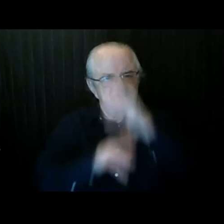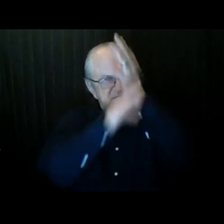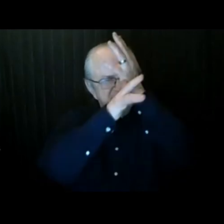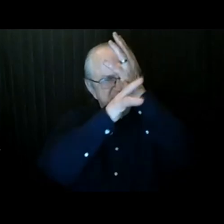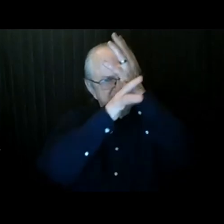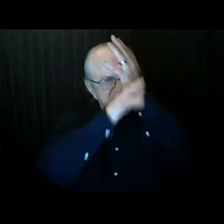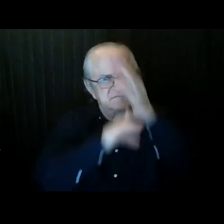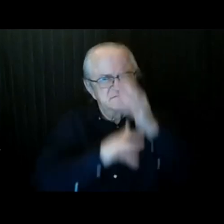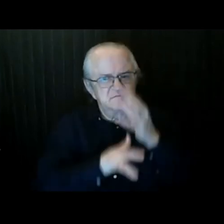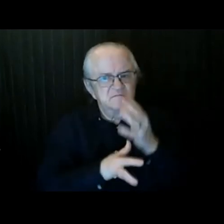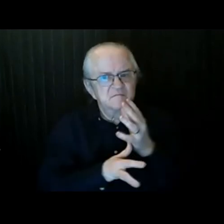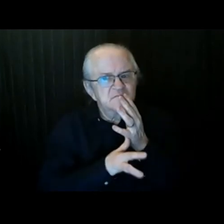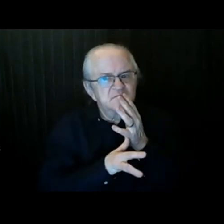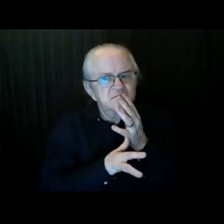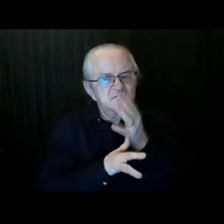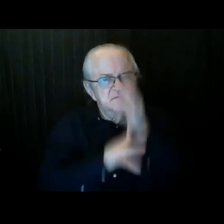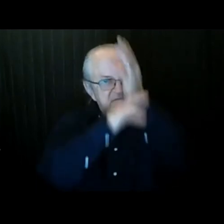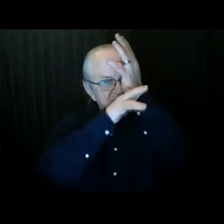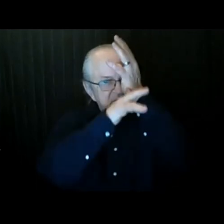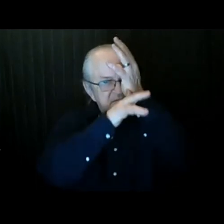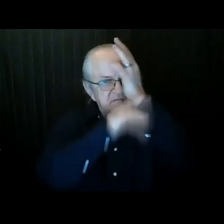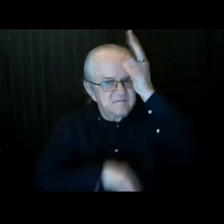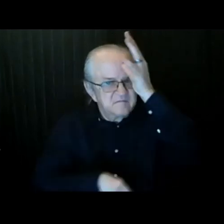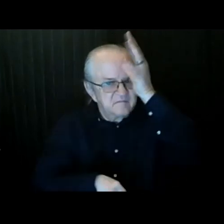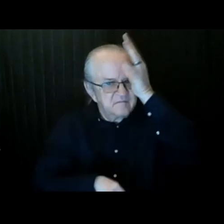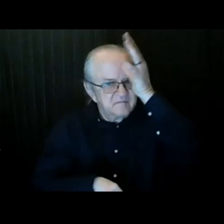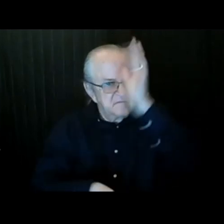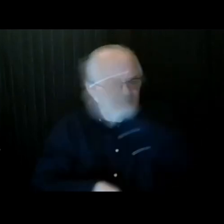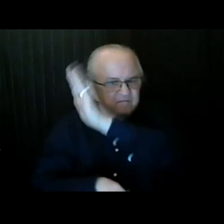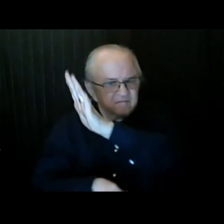Mime and Pepe, your dad's dad and Mom.